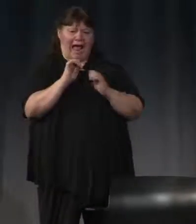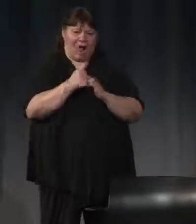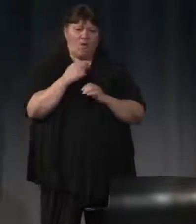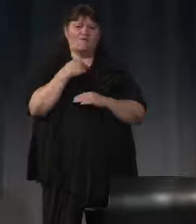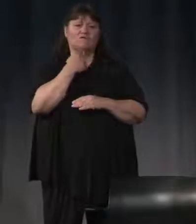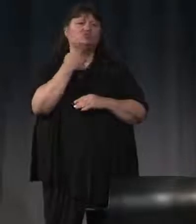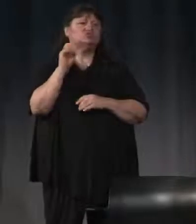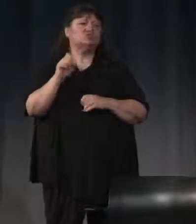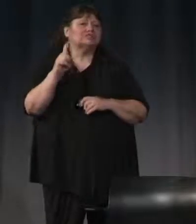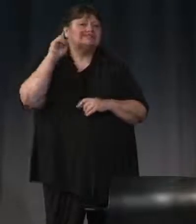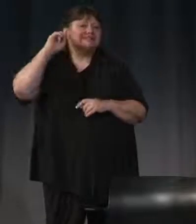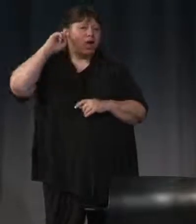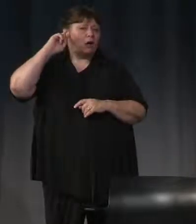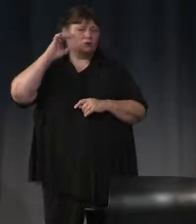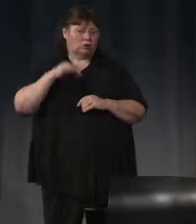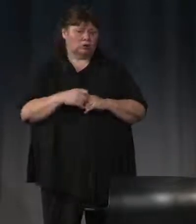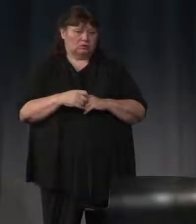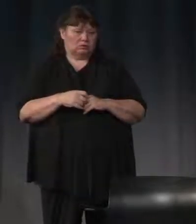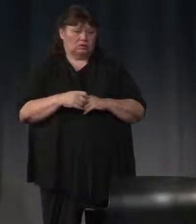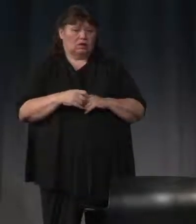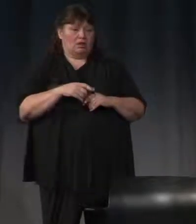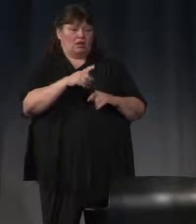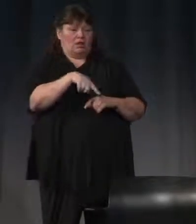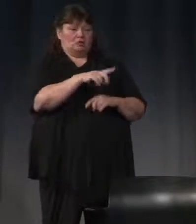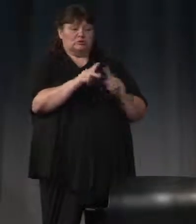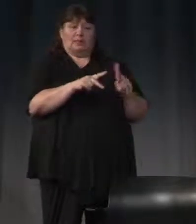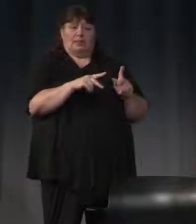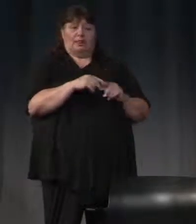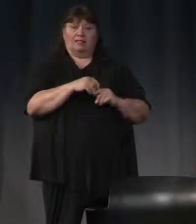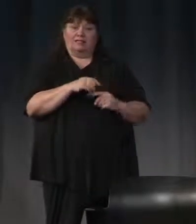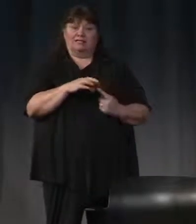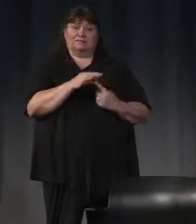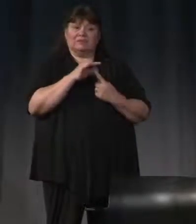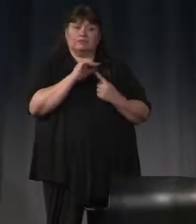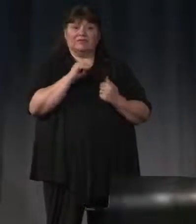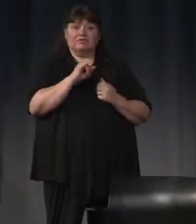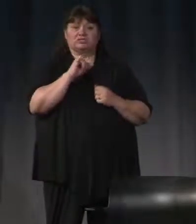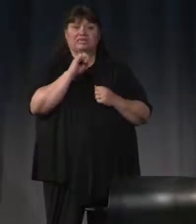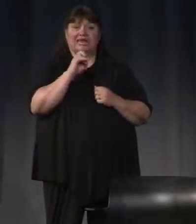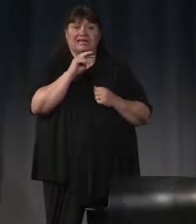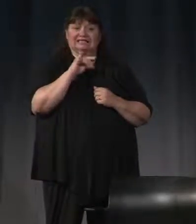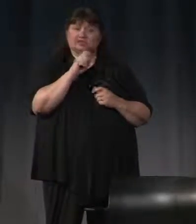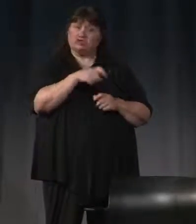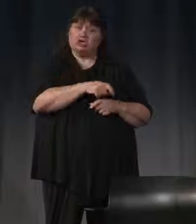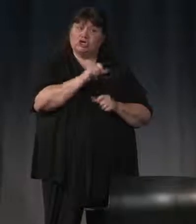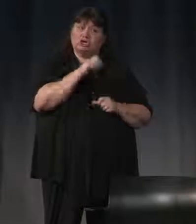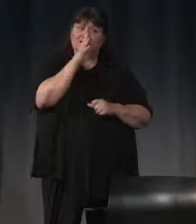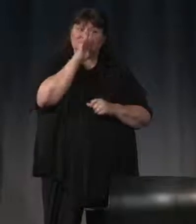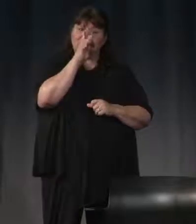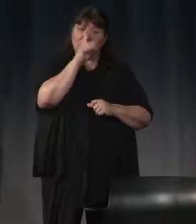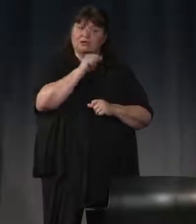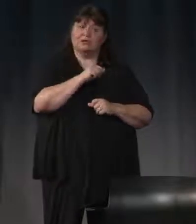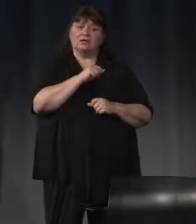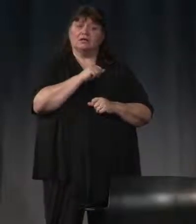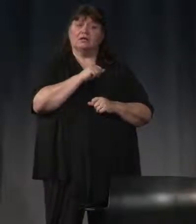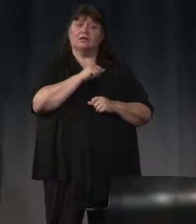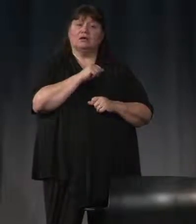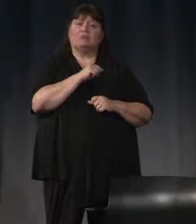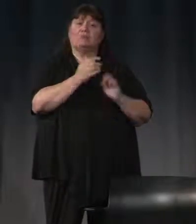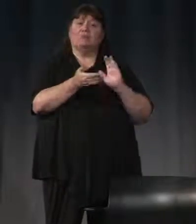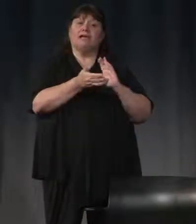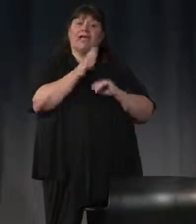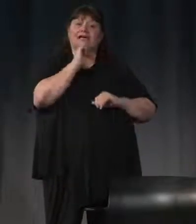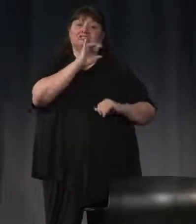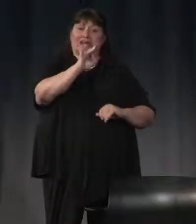should sound. He was taking people who, especially in the case of Jennings, she could speak orally. She had become deafened when she